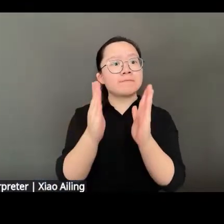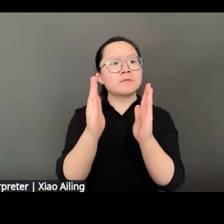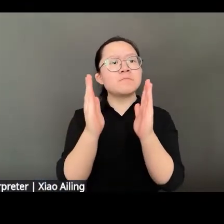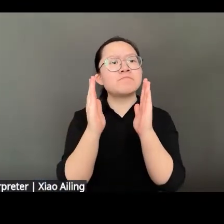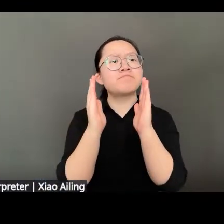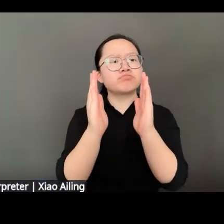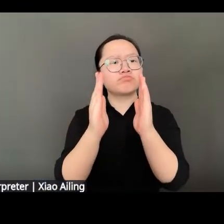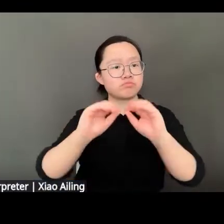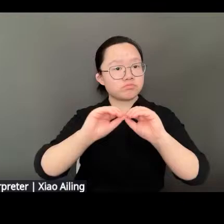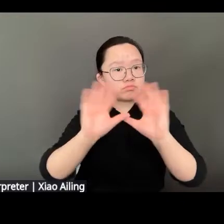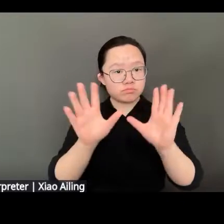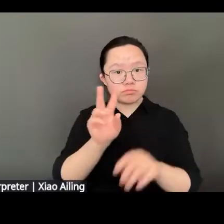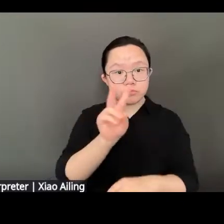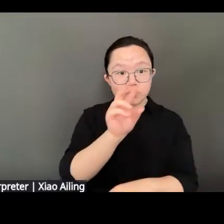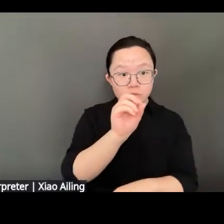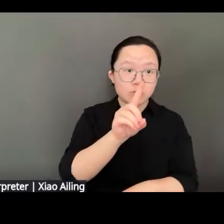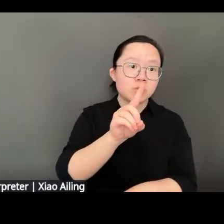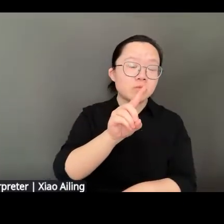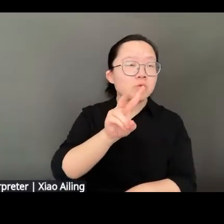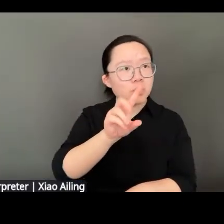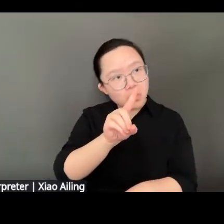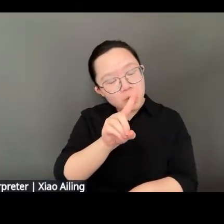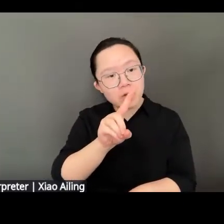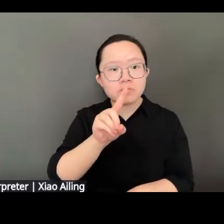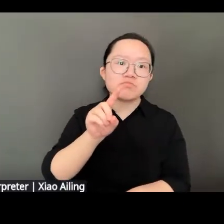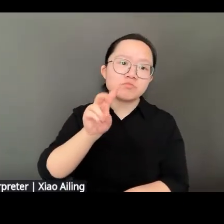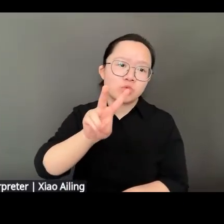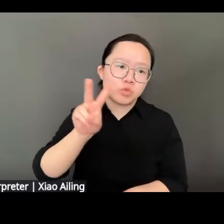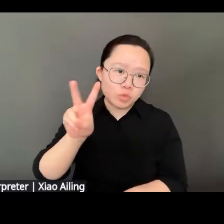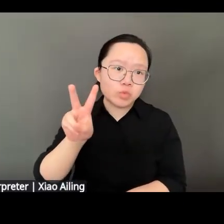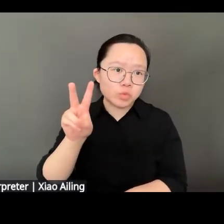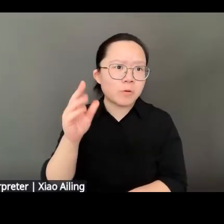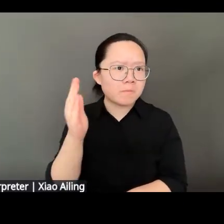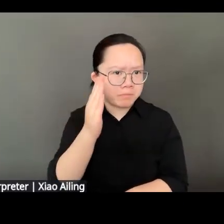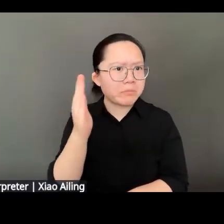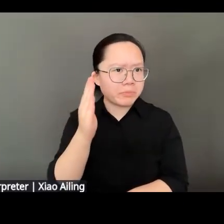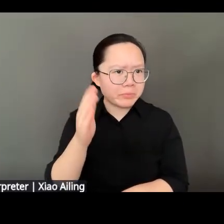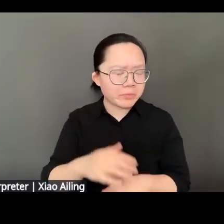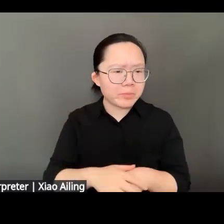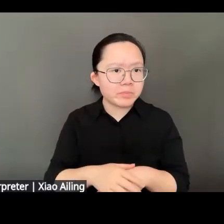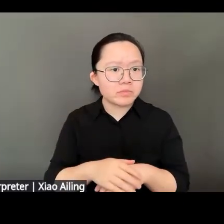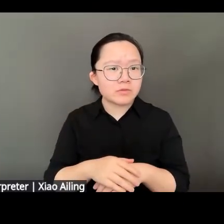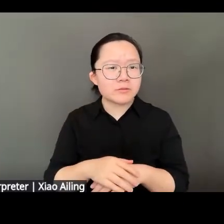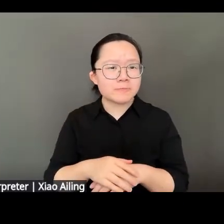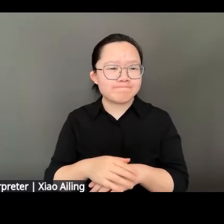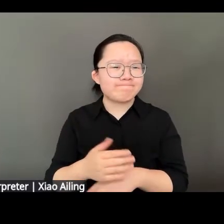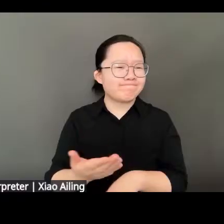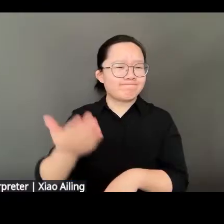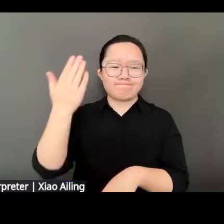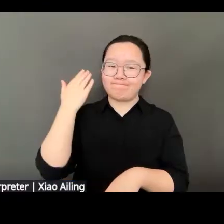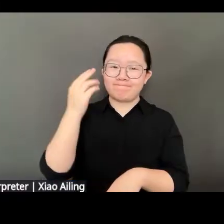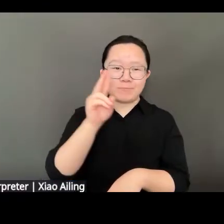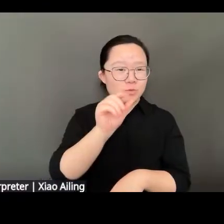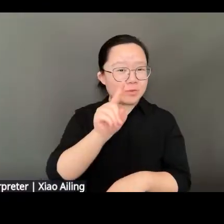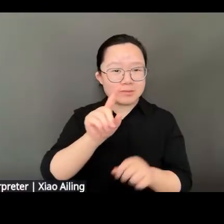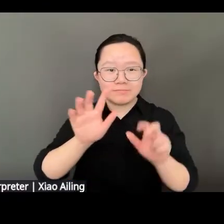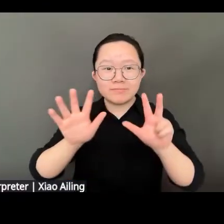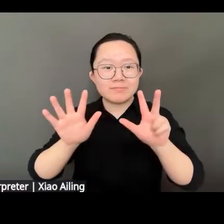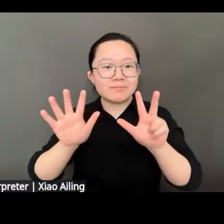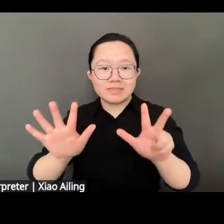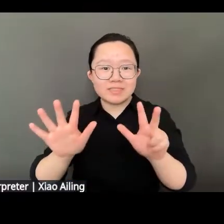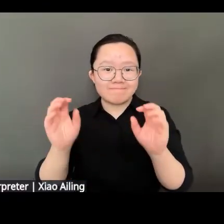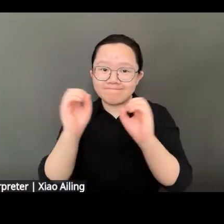not really in the literature have an active definition of that. So why is inclusive safeguarding